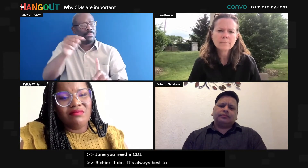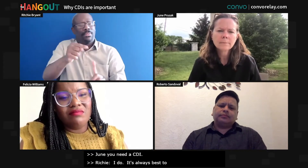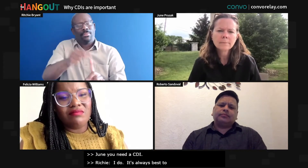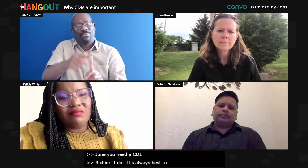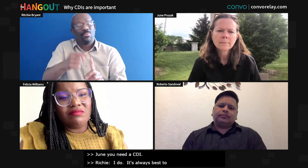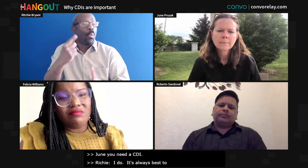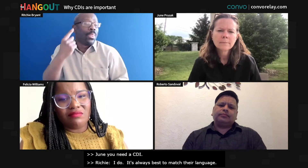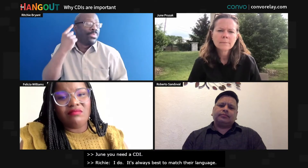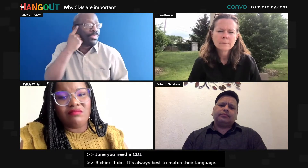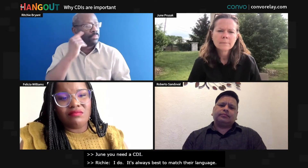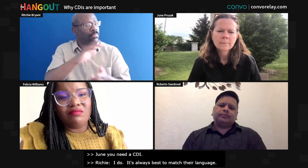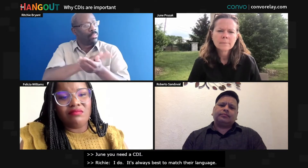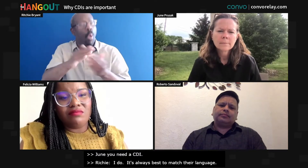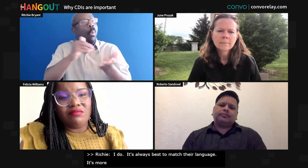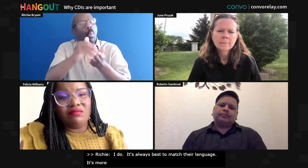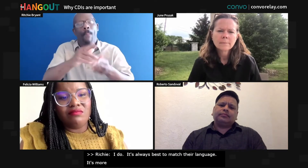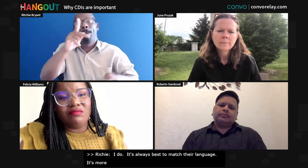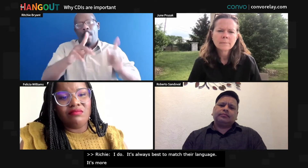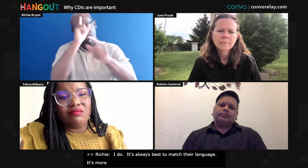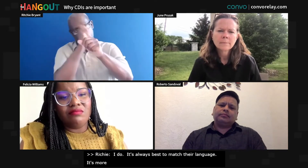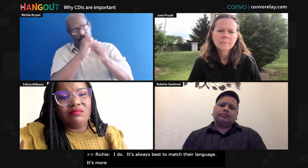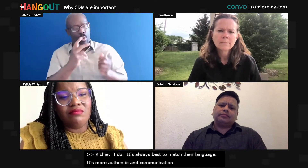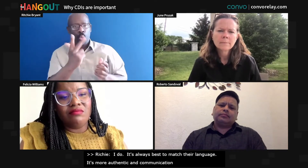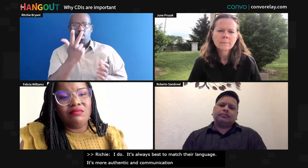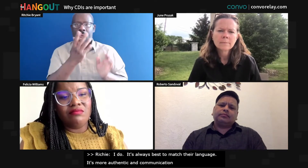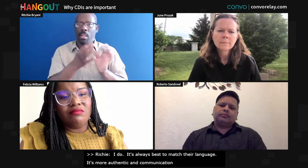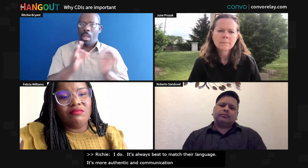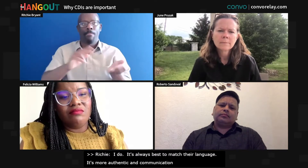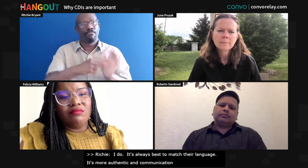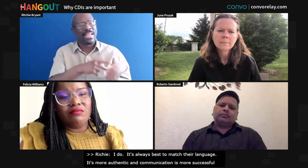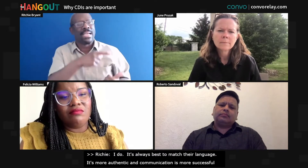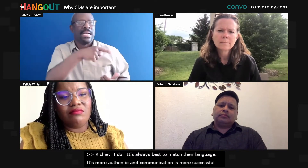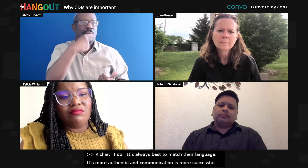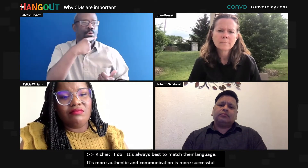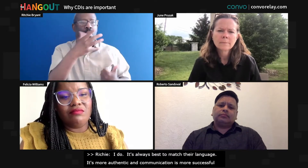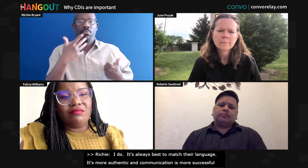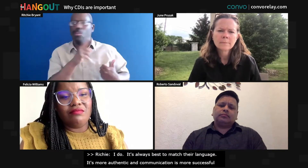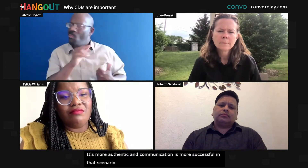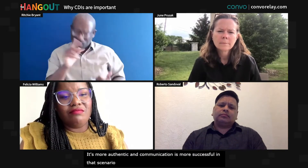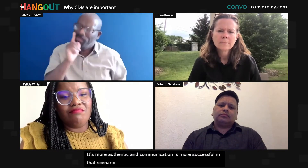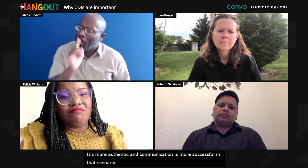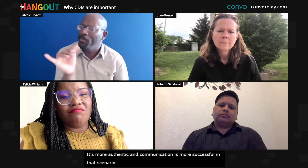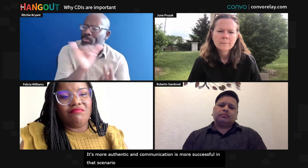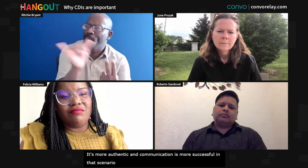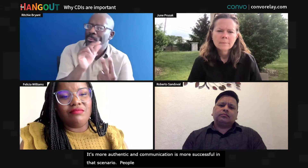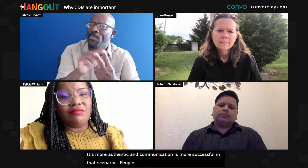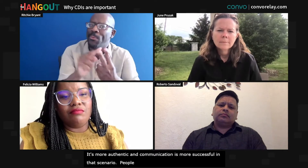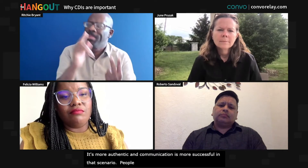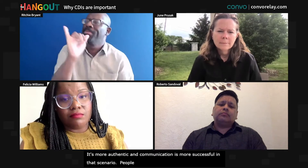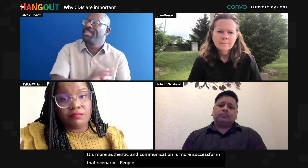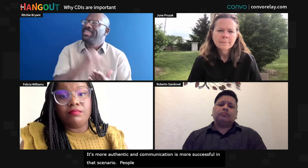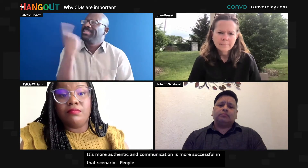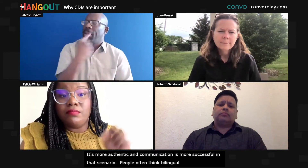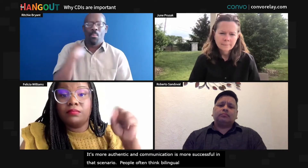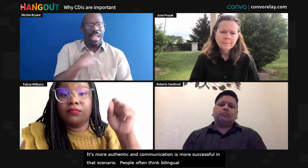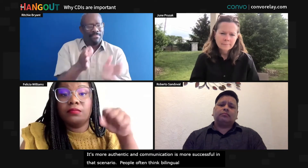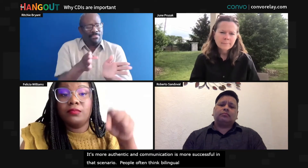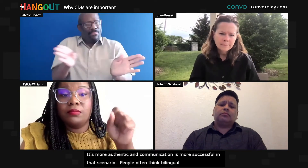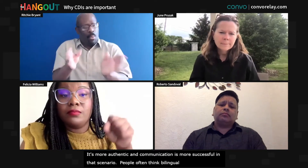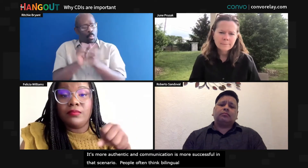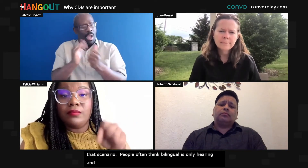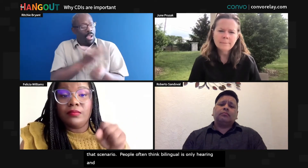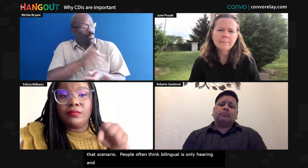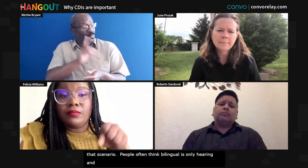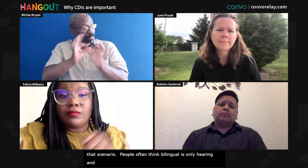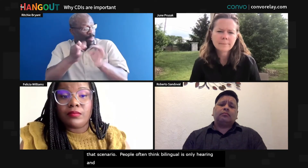and communication is more successful in that scenario. People often think, oh, bilingual is only hearing and deaf, but no, you can have